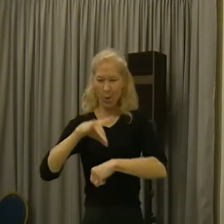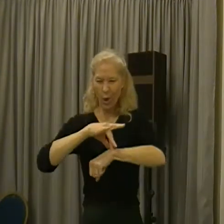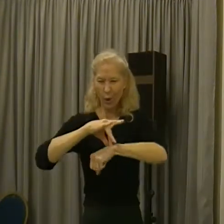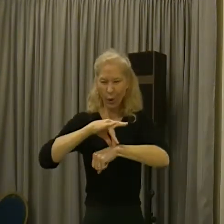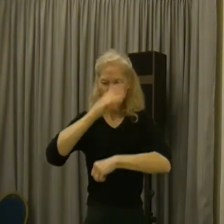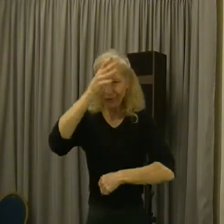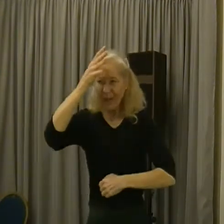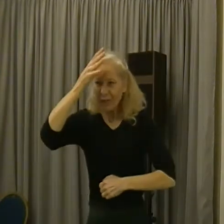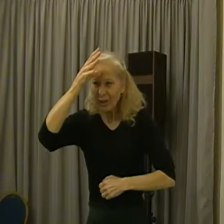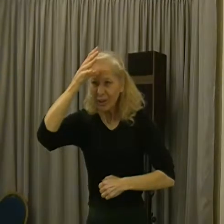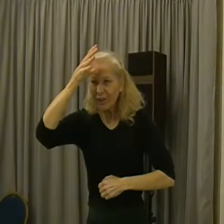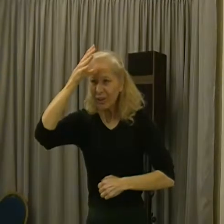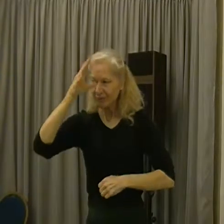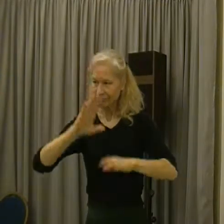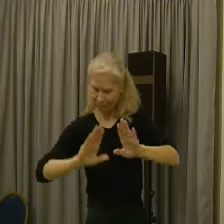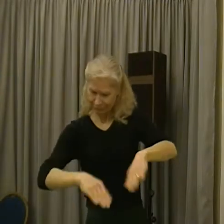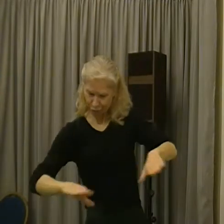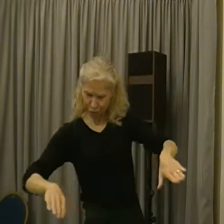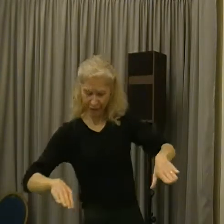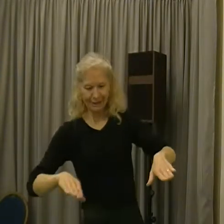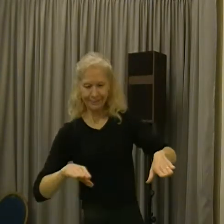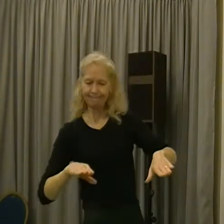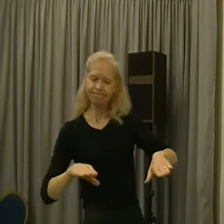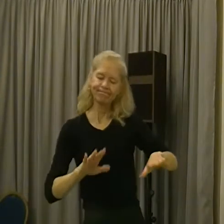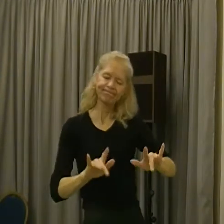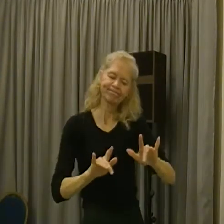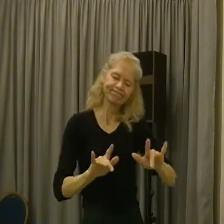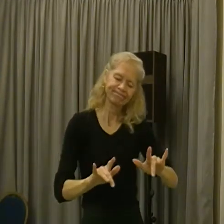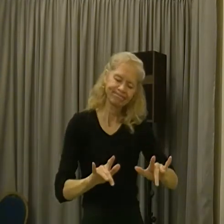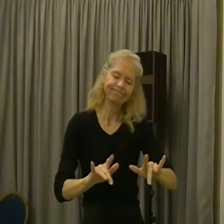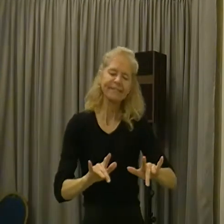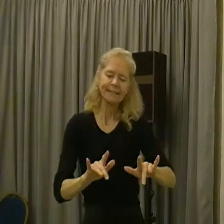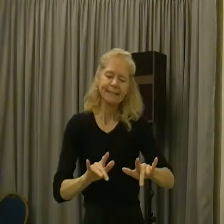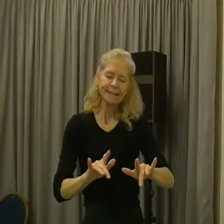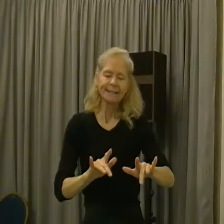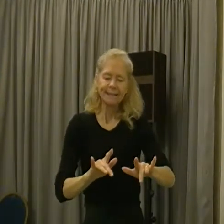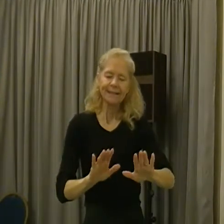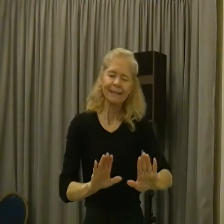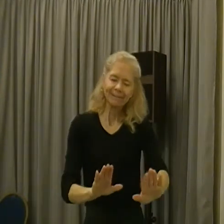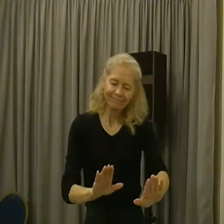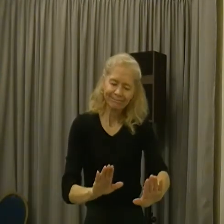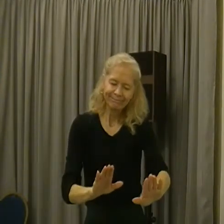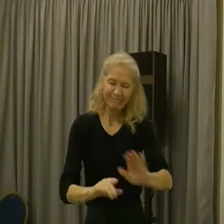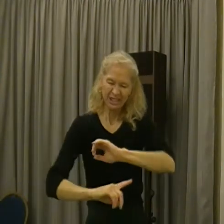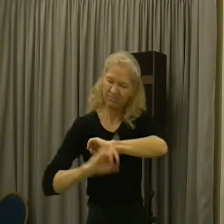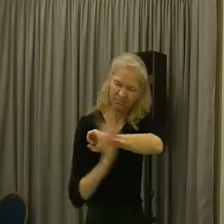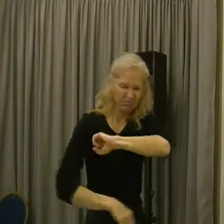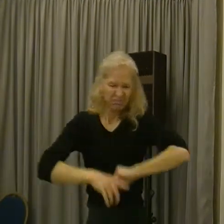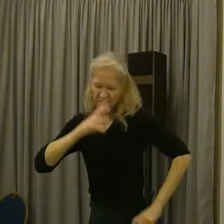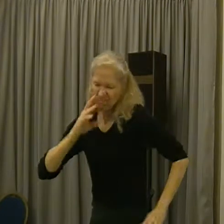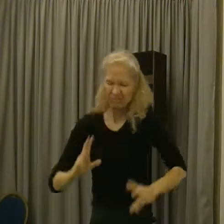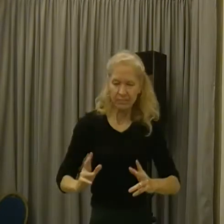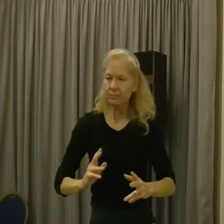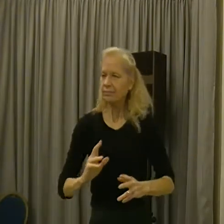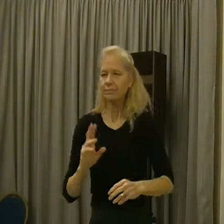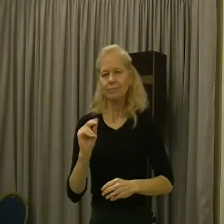God. Verse 14, he knoweth our frame, he remembereth that we are dust. God's merciful and